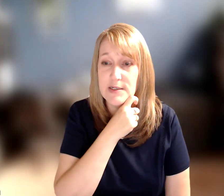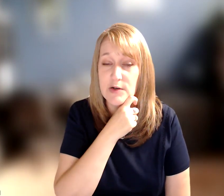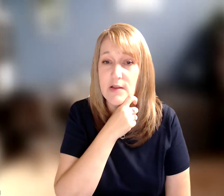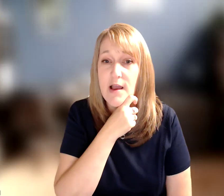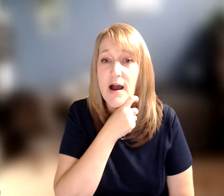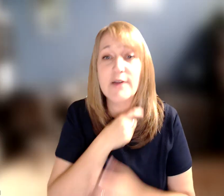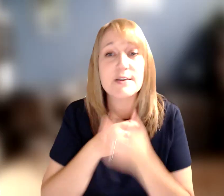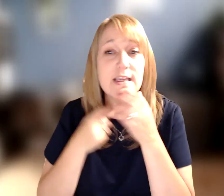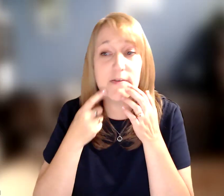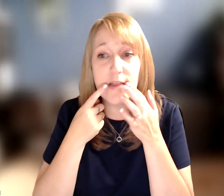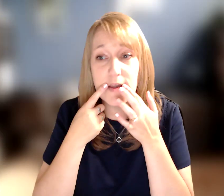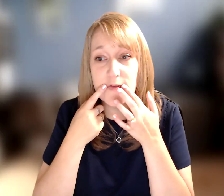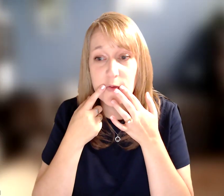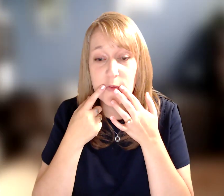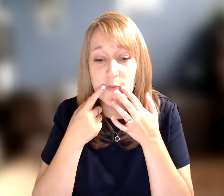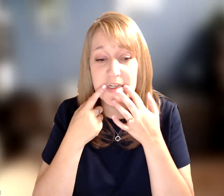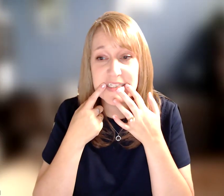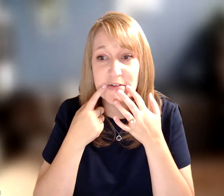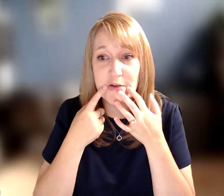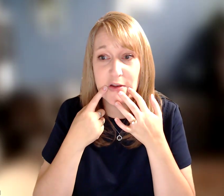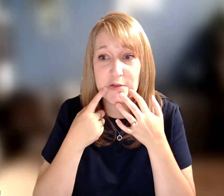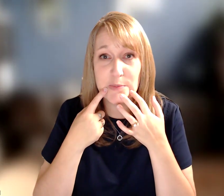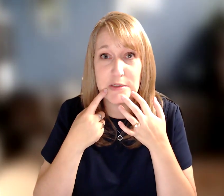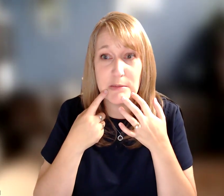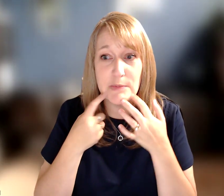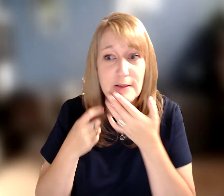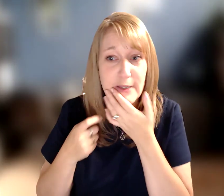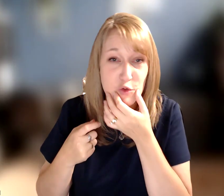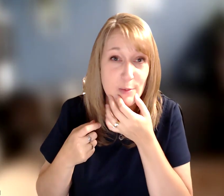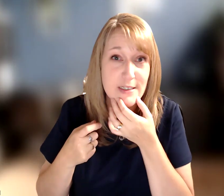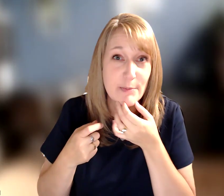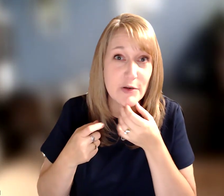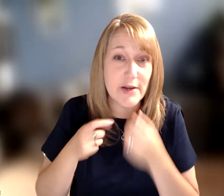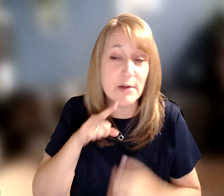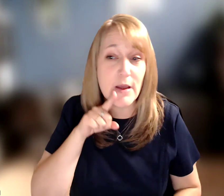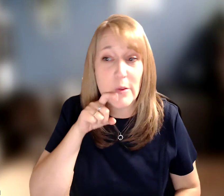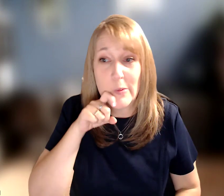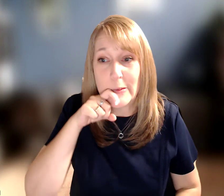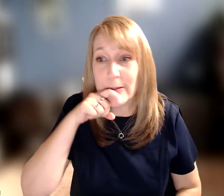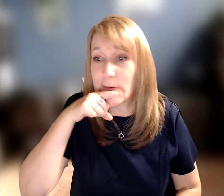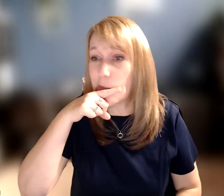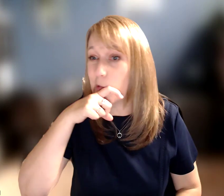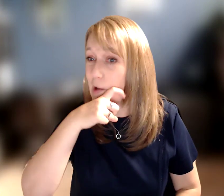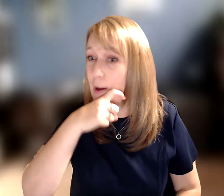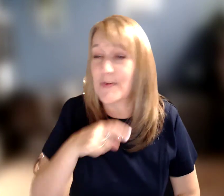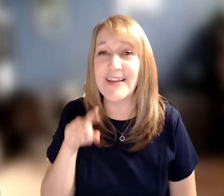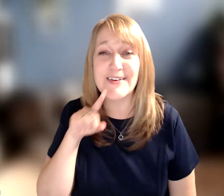Cereal. I always think of like if you eat cereal and you spill some, you dribble some milk out of your mouth, you kind of wipe it up, right?